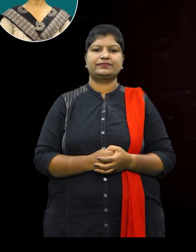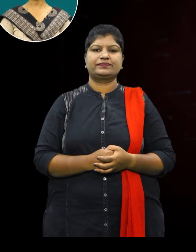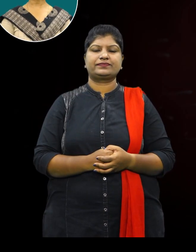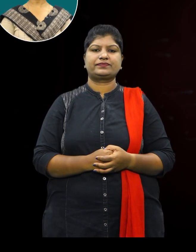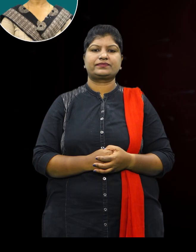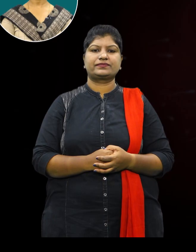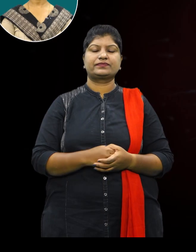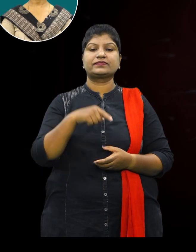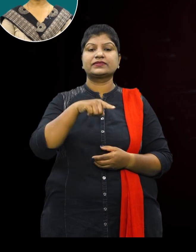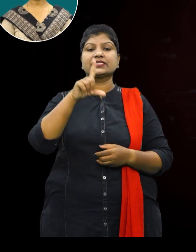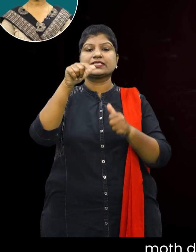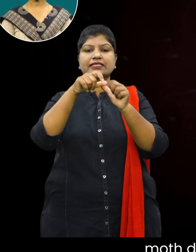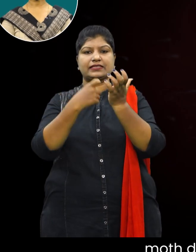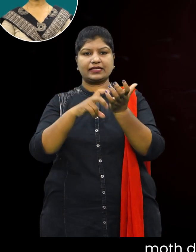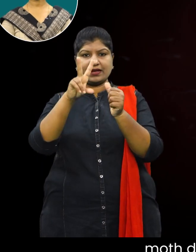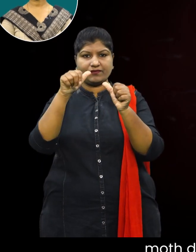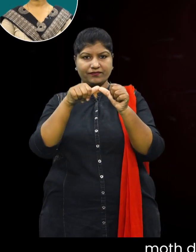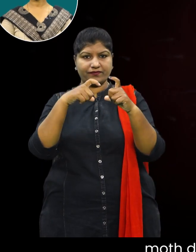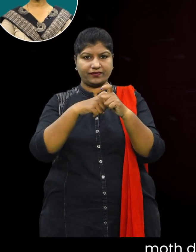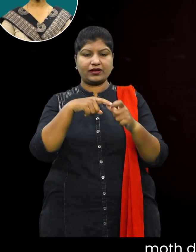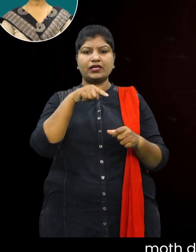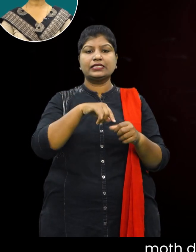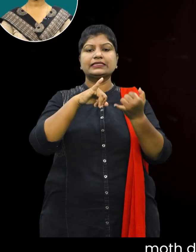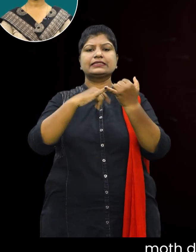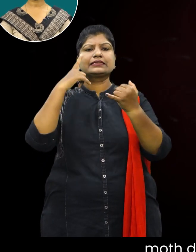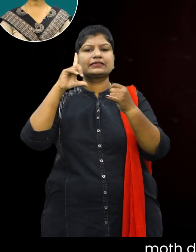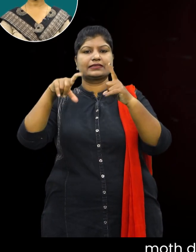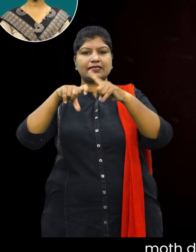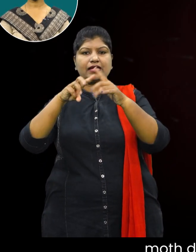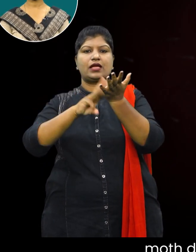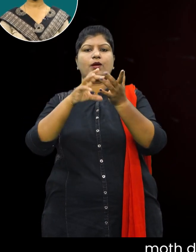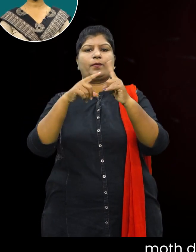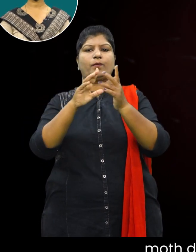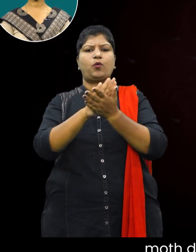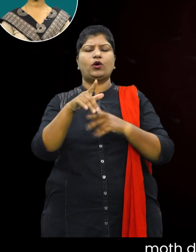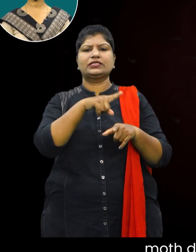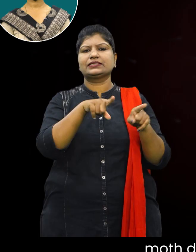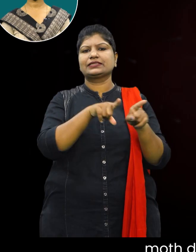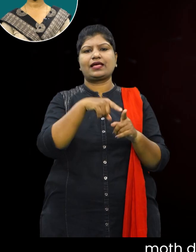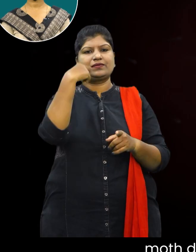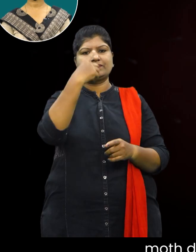The larvae of silk moth do not resemble with adults.